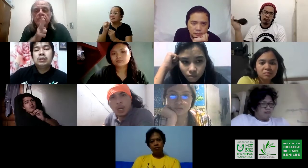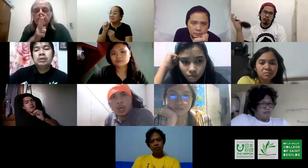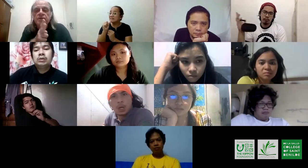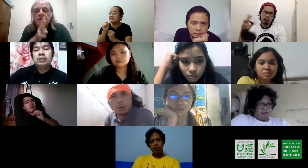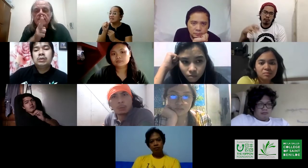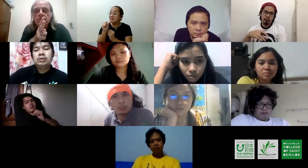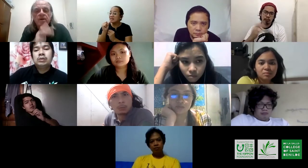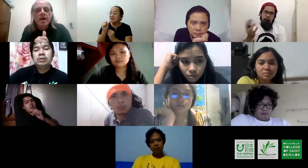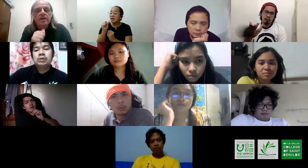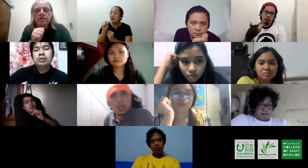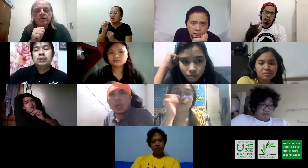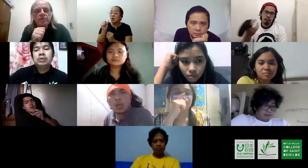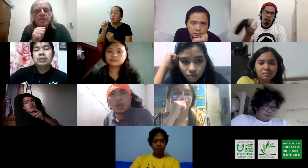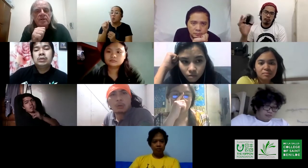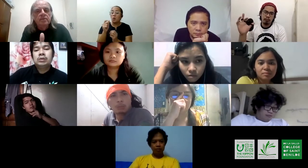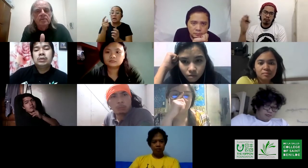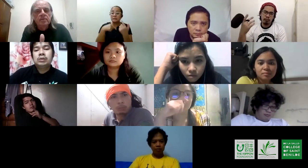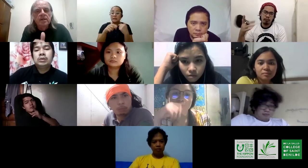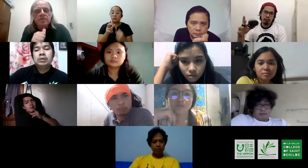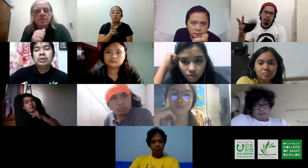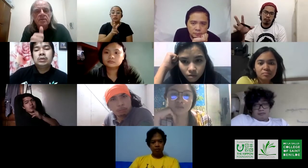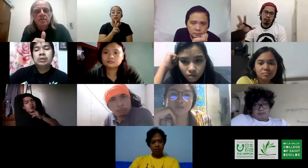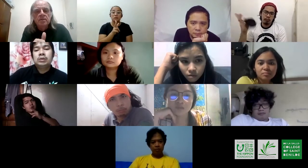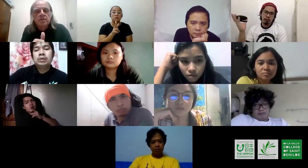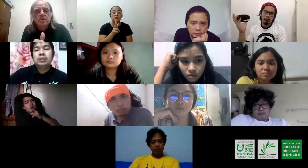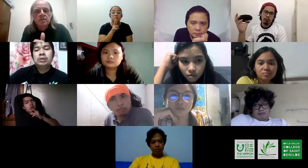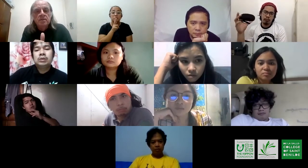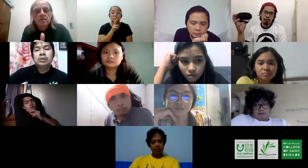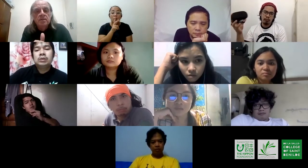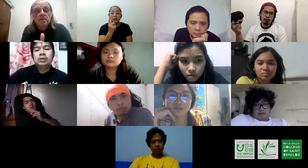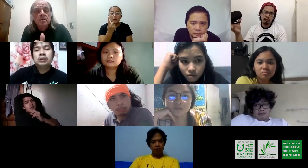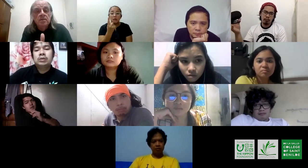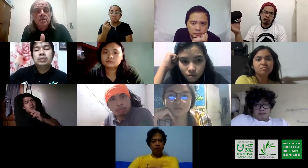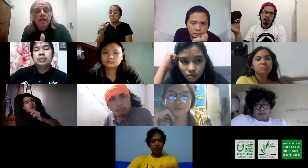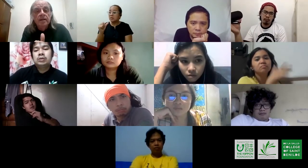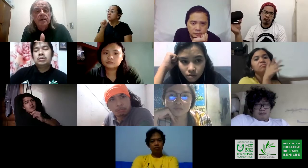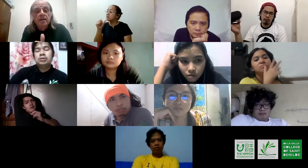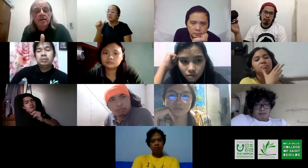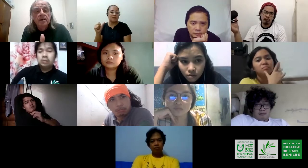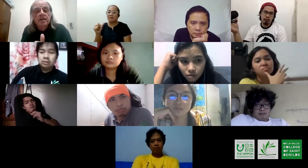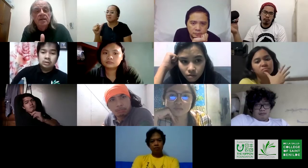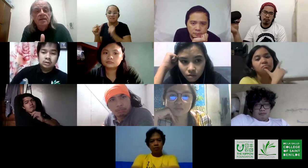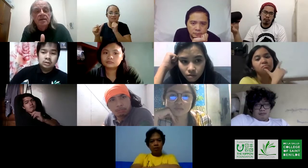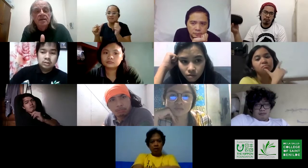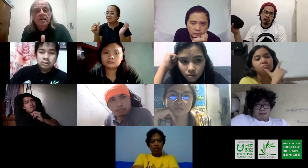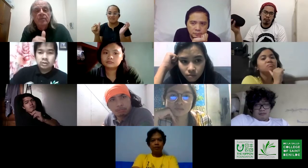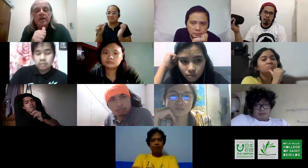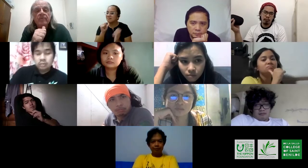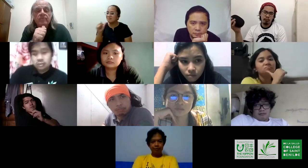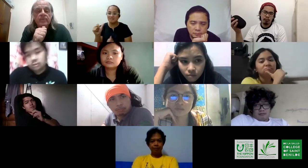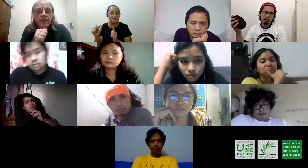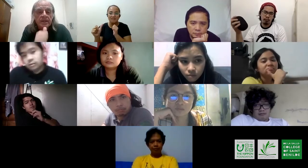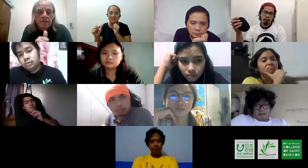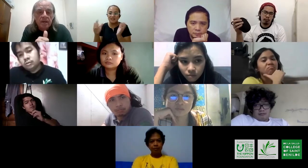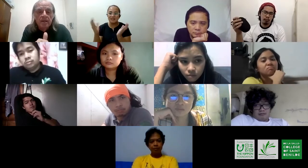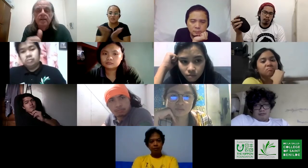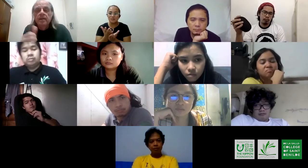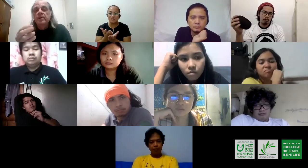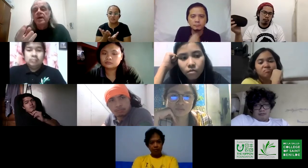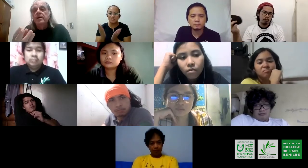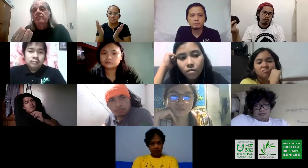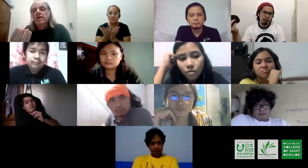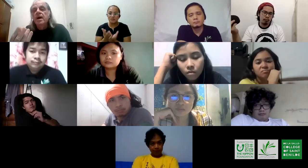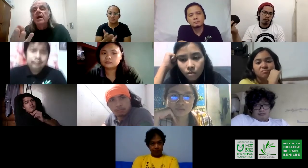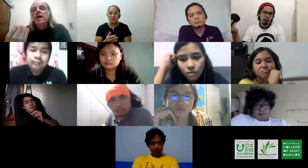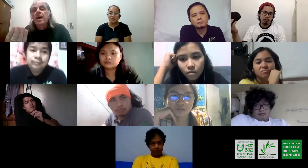only introducing this. We're not introducing this, right? And we have this sign and